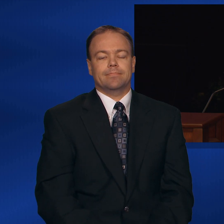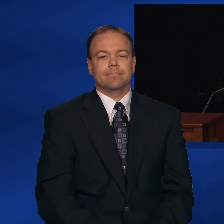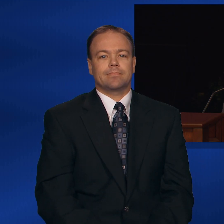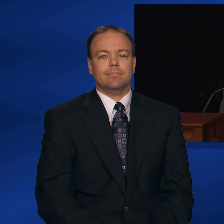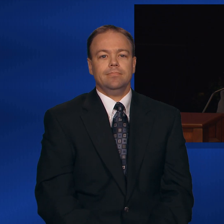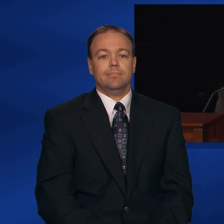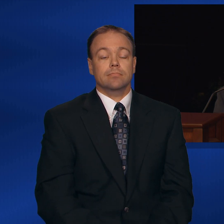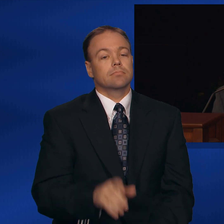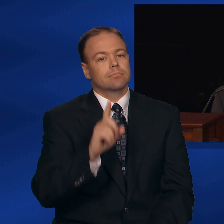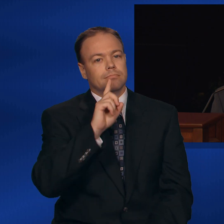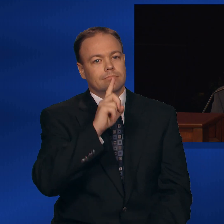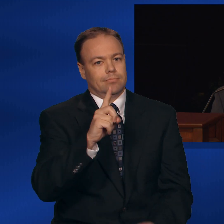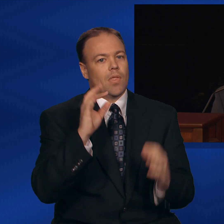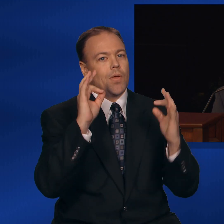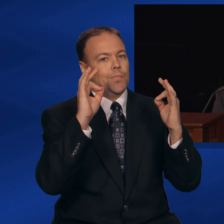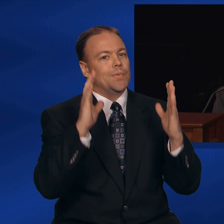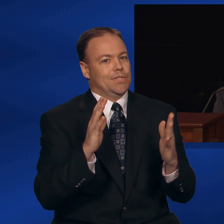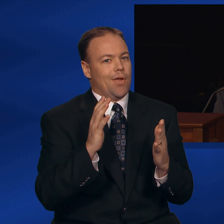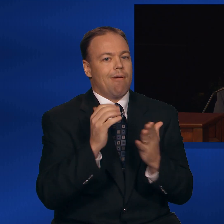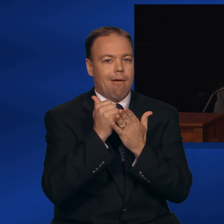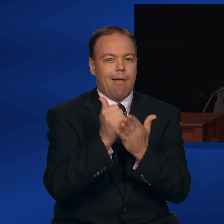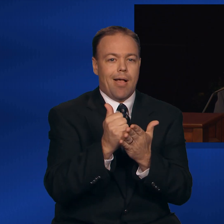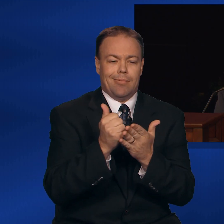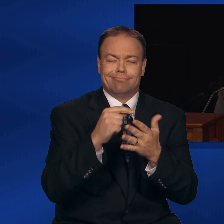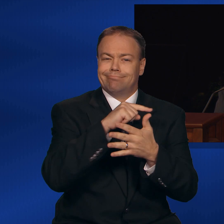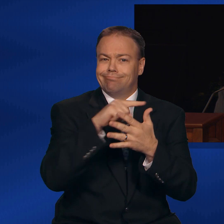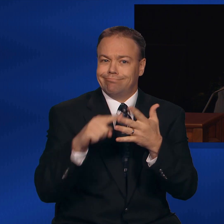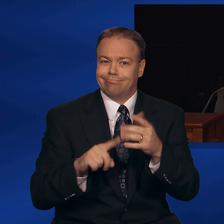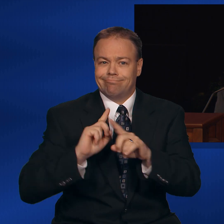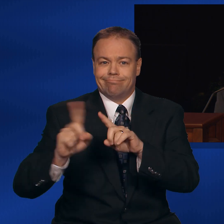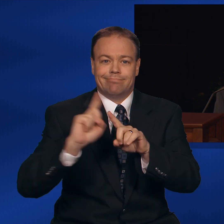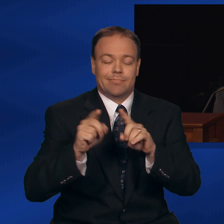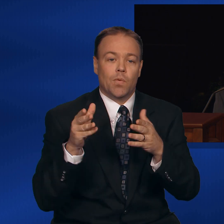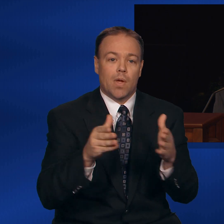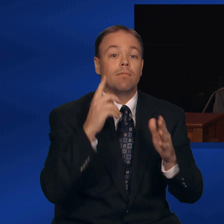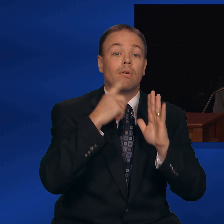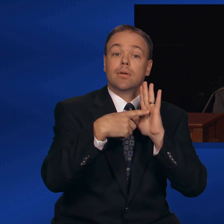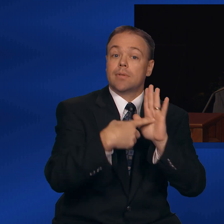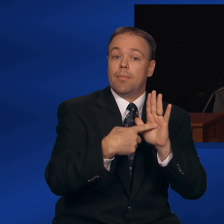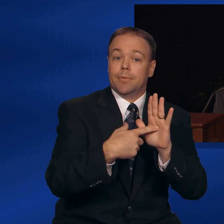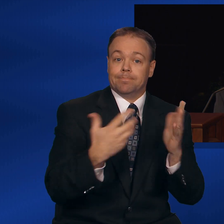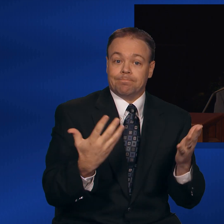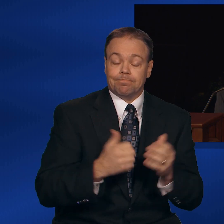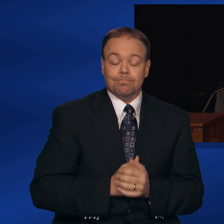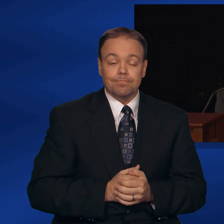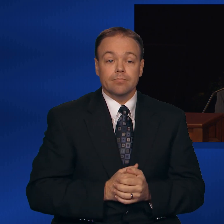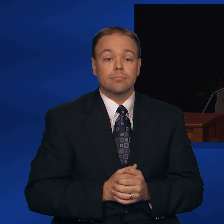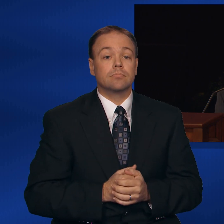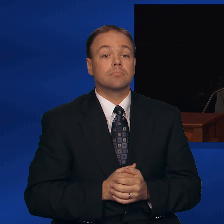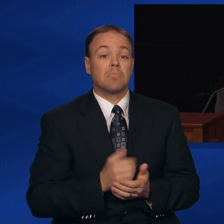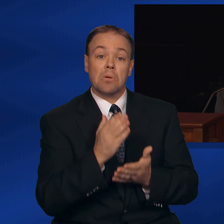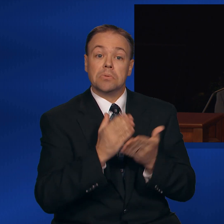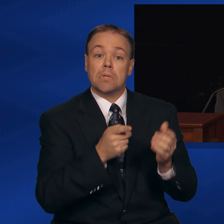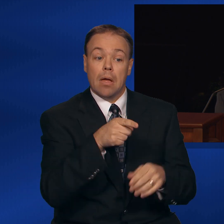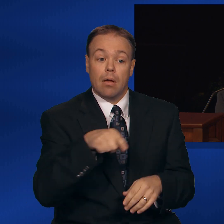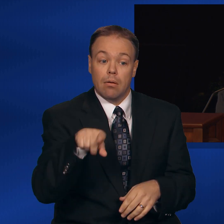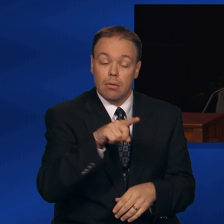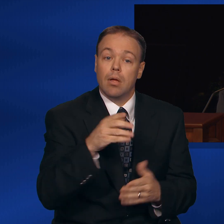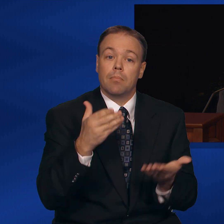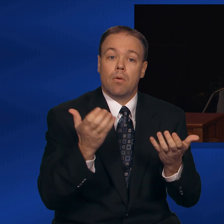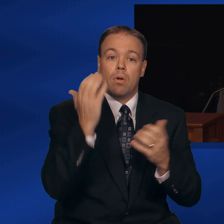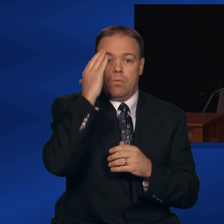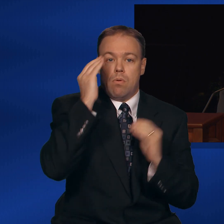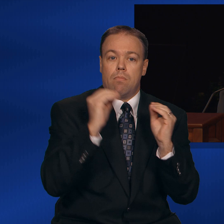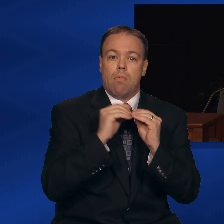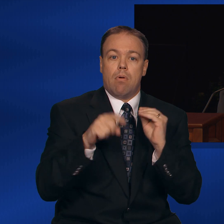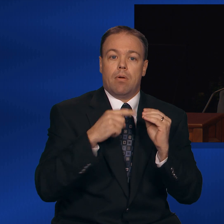Yes, missionaries can help in many ways. For example, some of you might want to know more